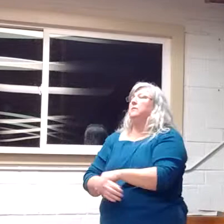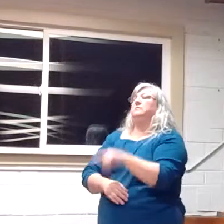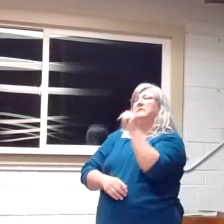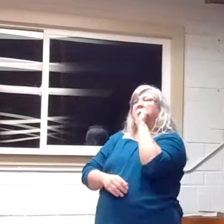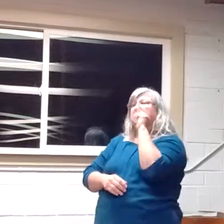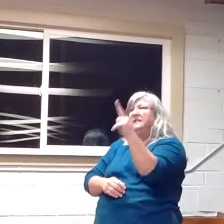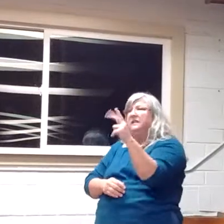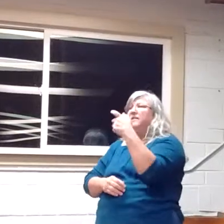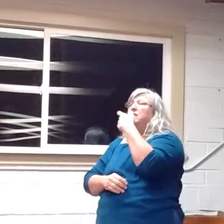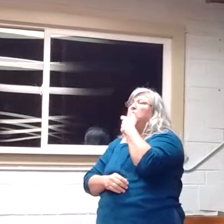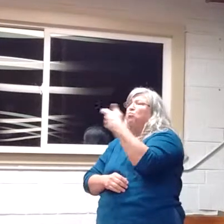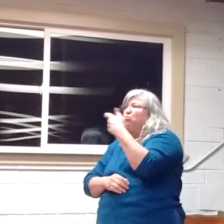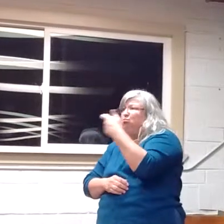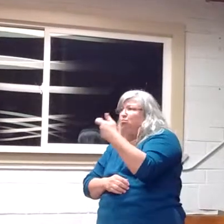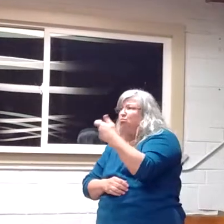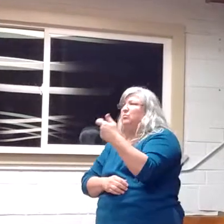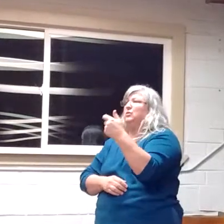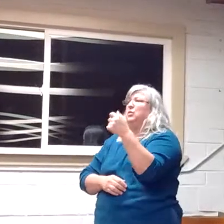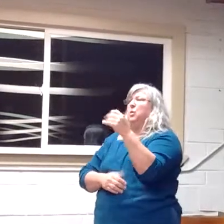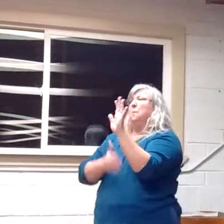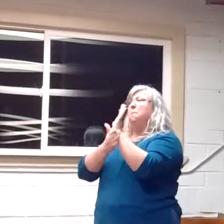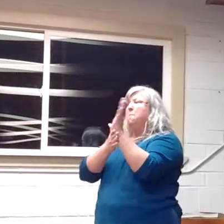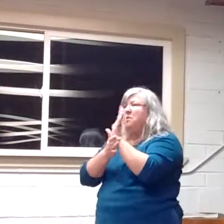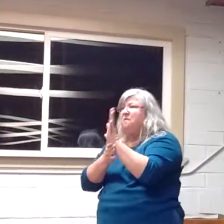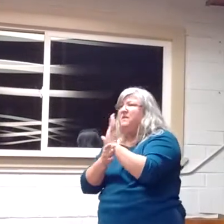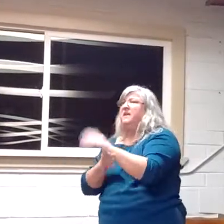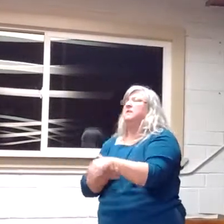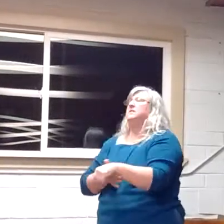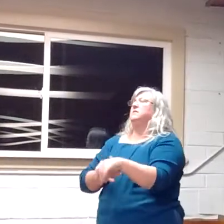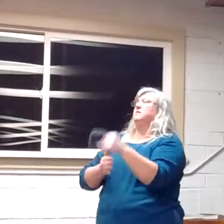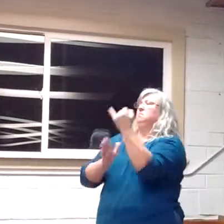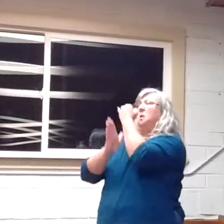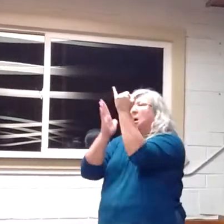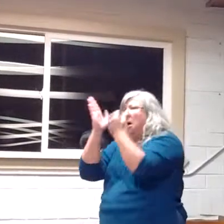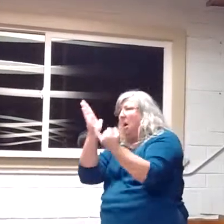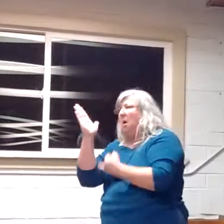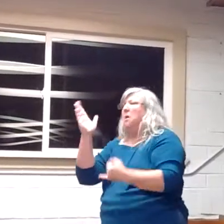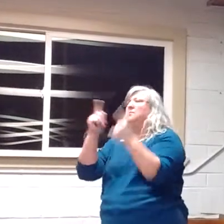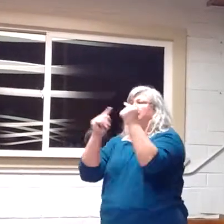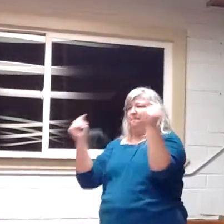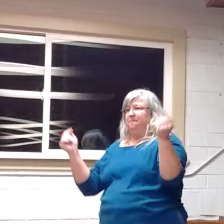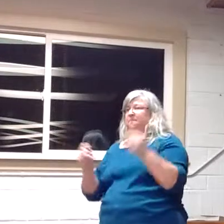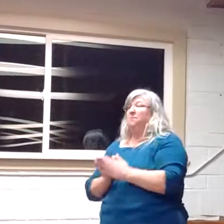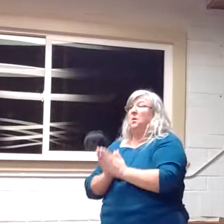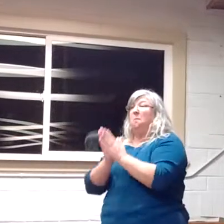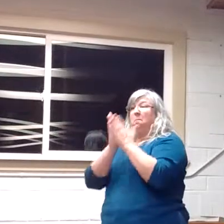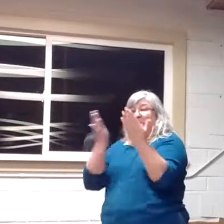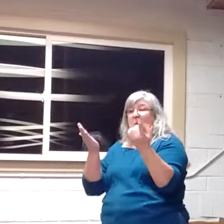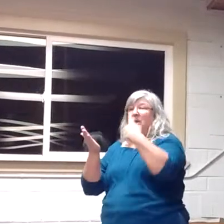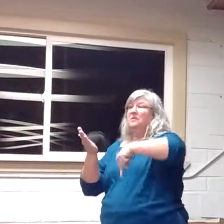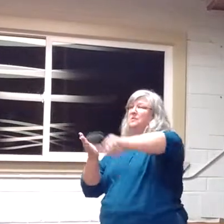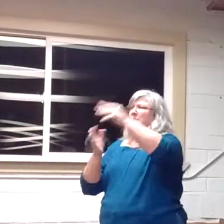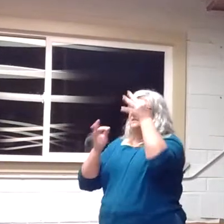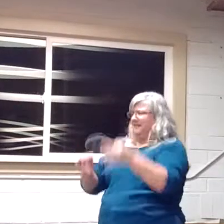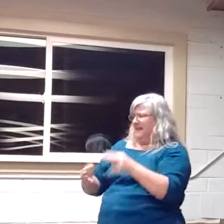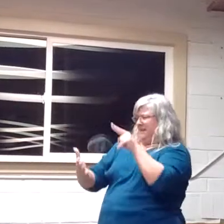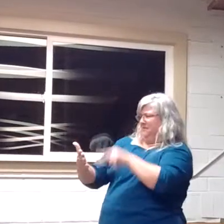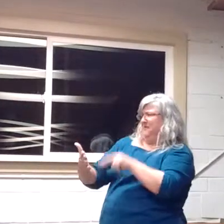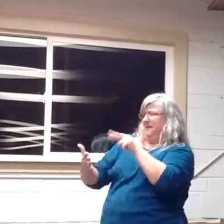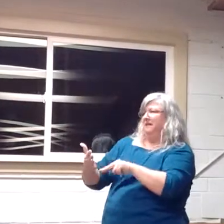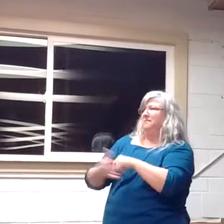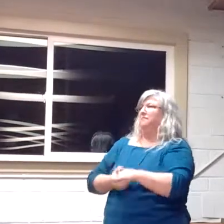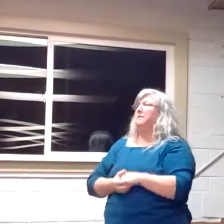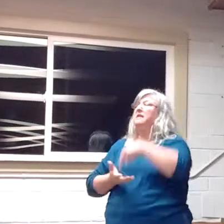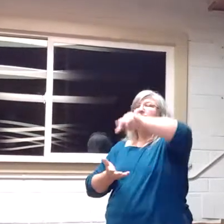television, movies, art that we allow our eyes to see, the books that we choose to read, the way we choose to